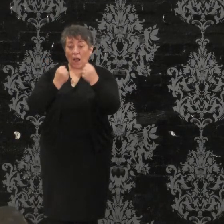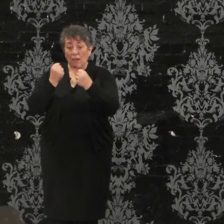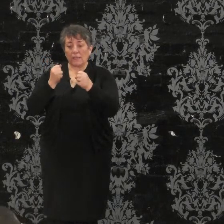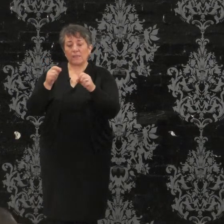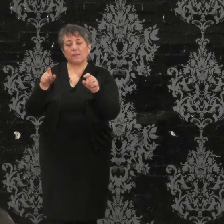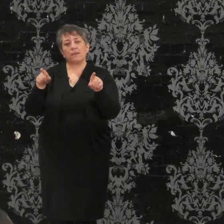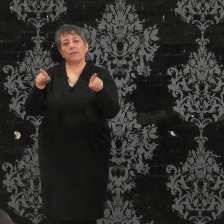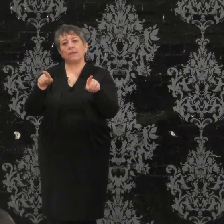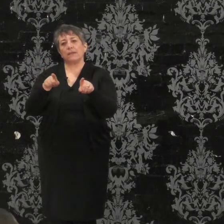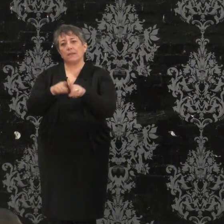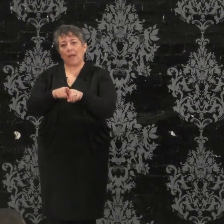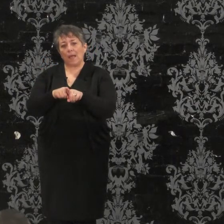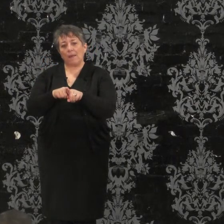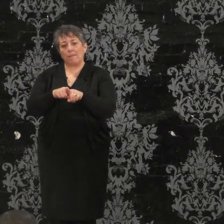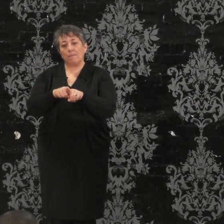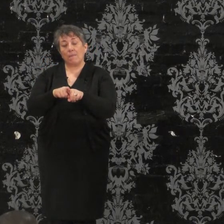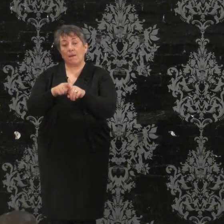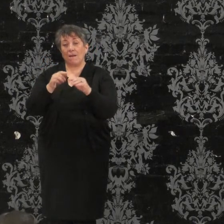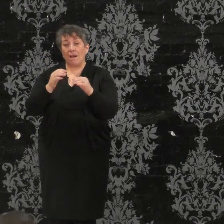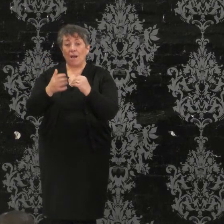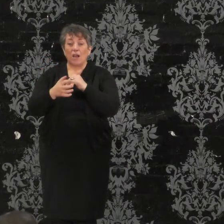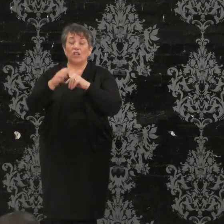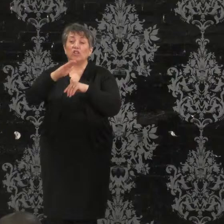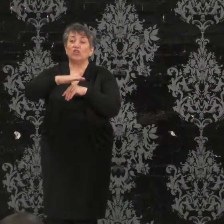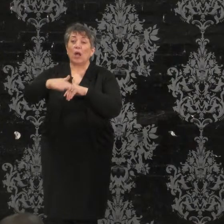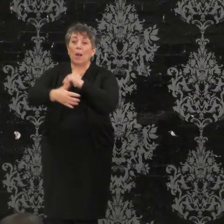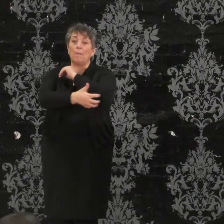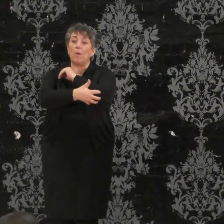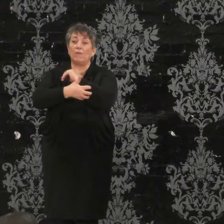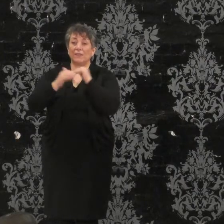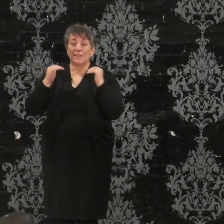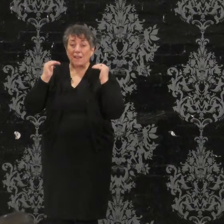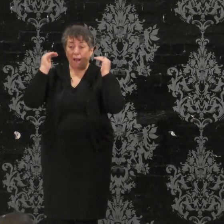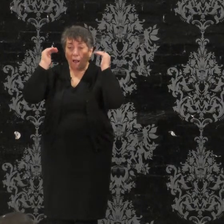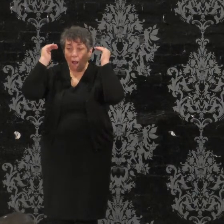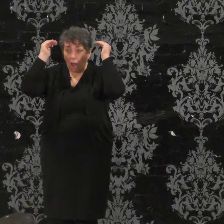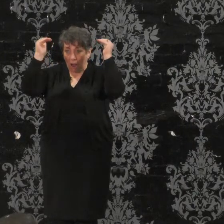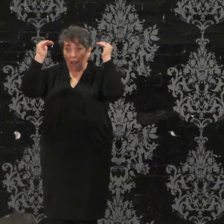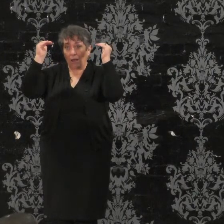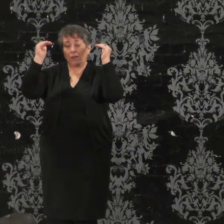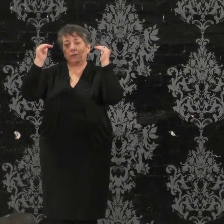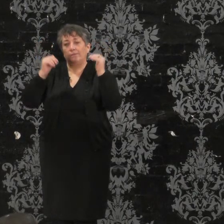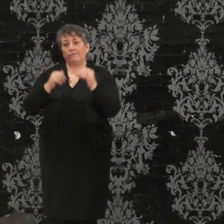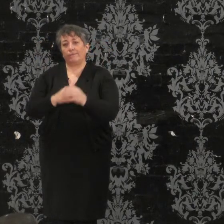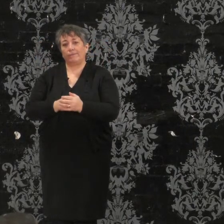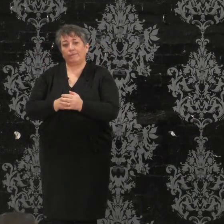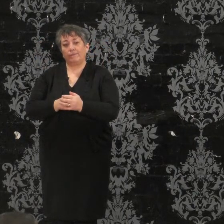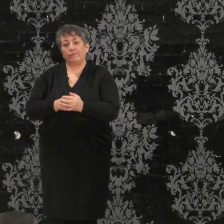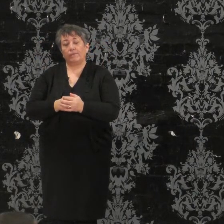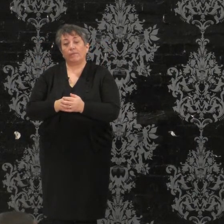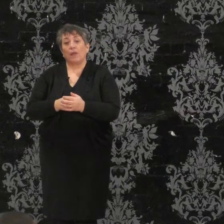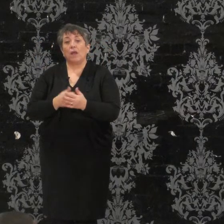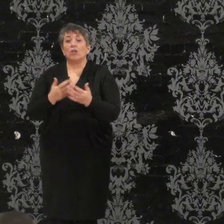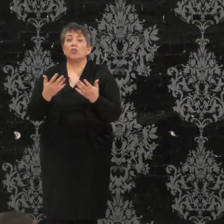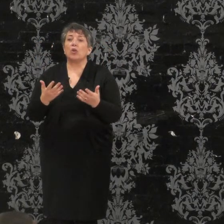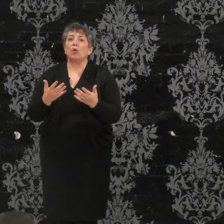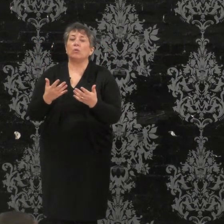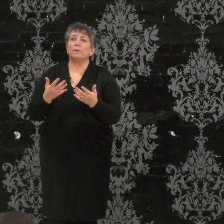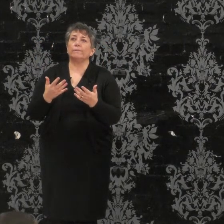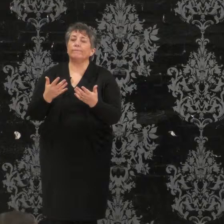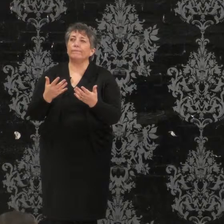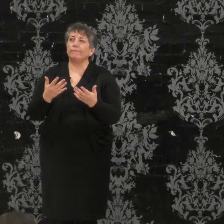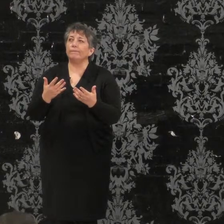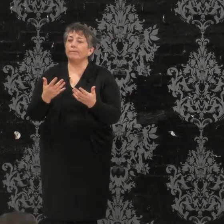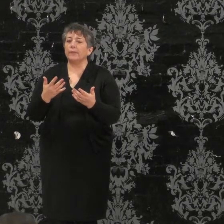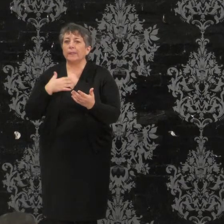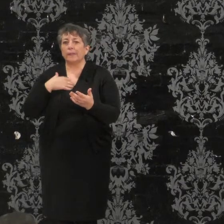rates of child poverty than the London average. One of my biggest concerns now